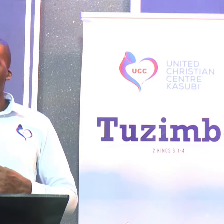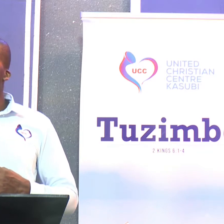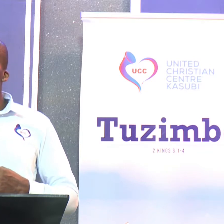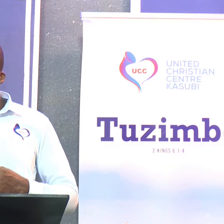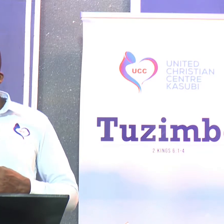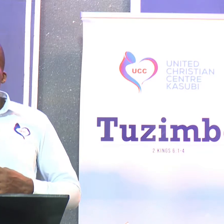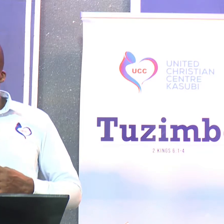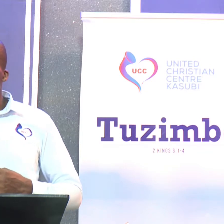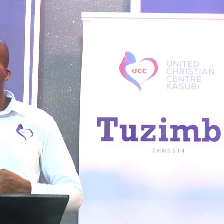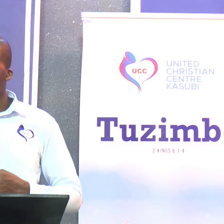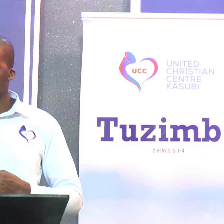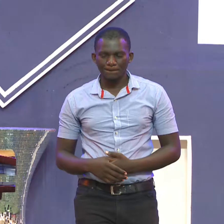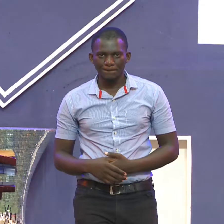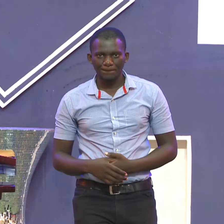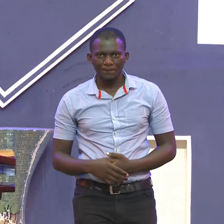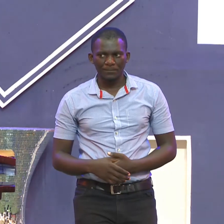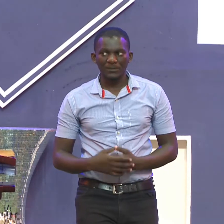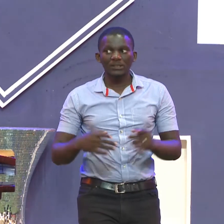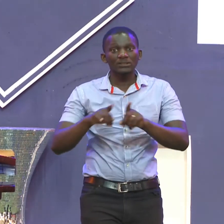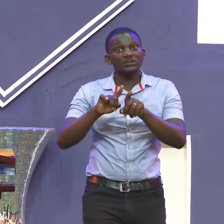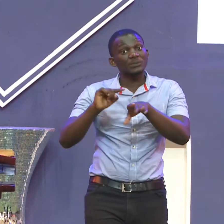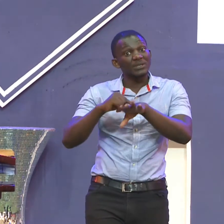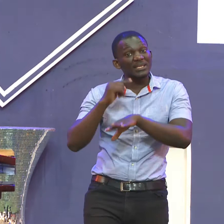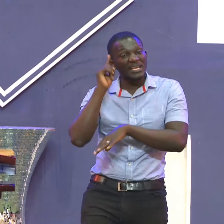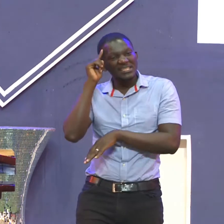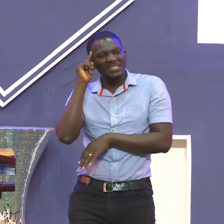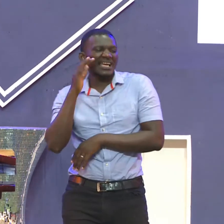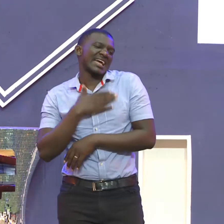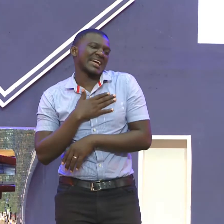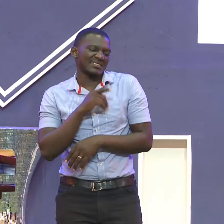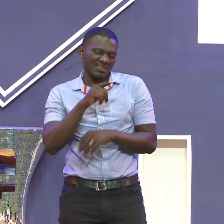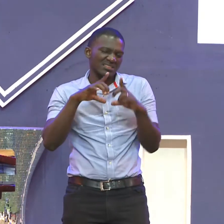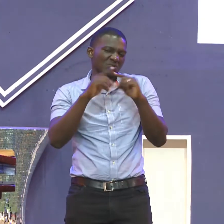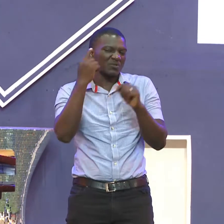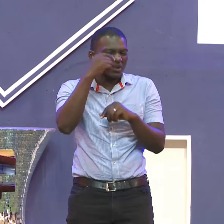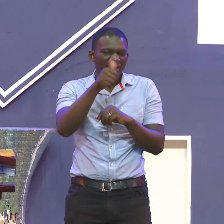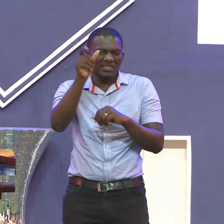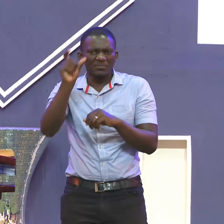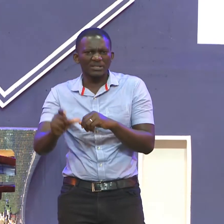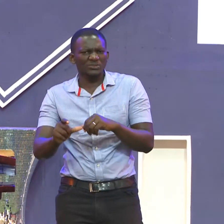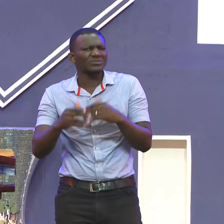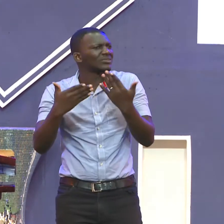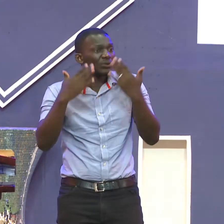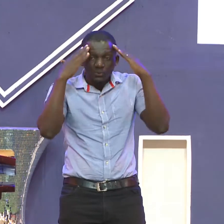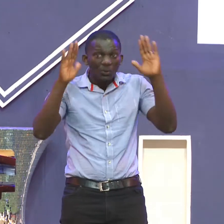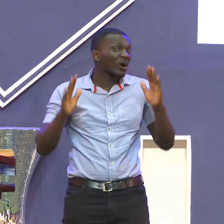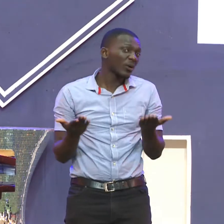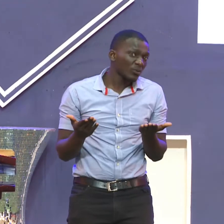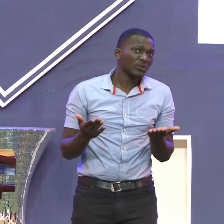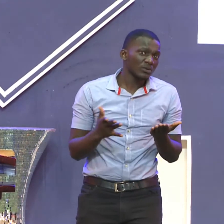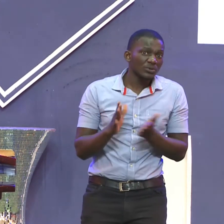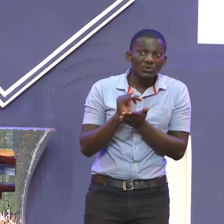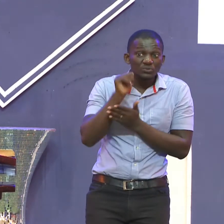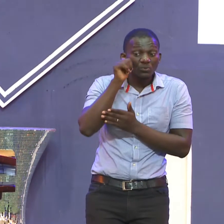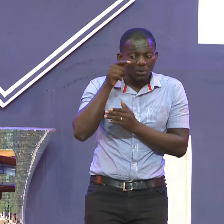him without any reason. Newe mandowooza nti byamulala tebingasa leero omanya otyo oba enkya bye bigenda okuyamba. Even when I think that today